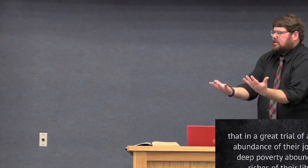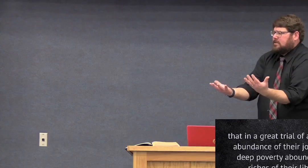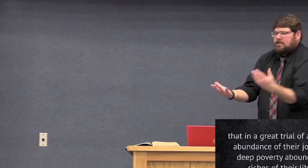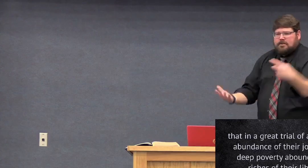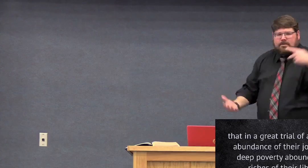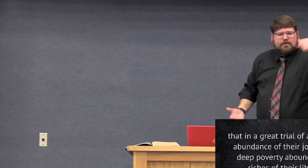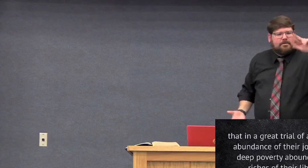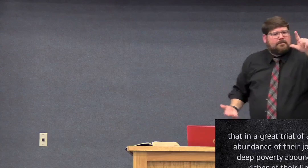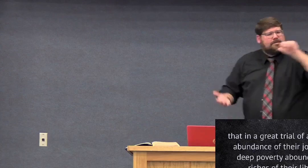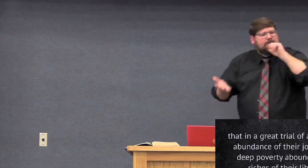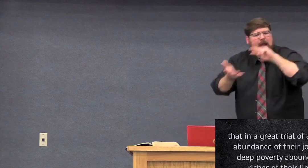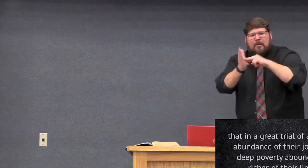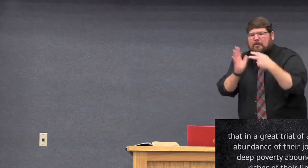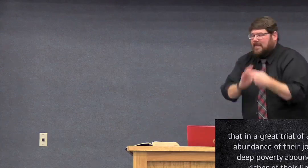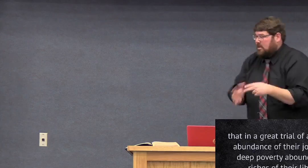their liberality.